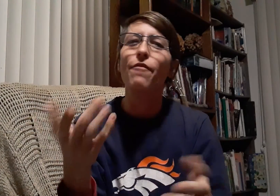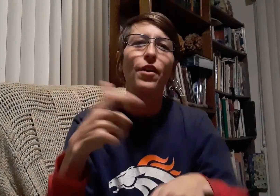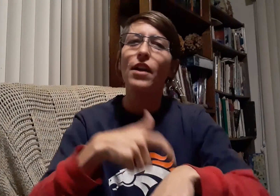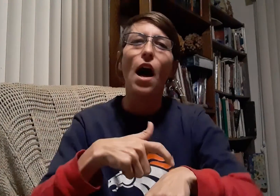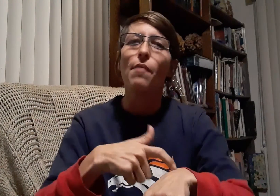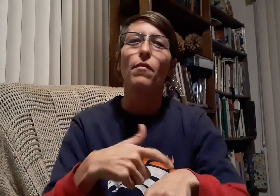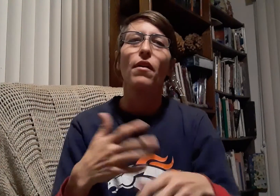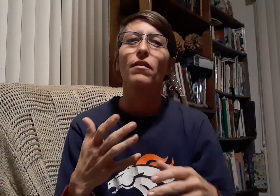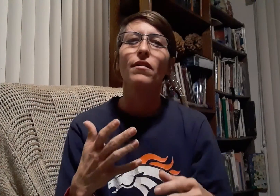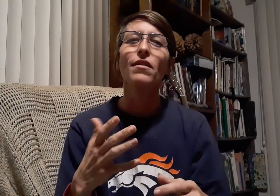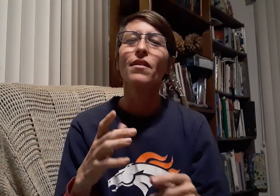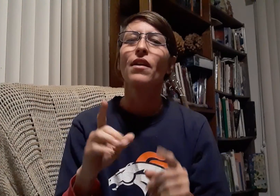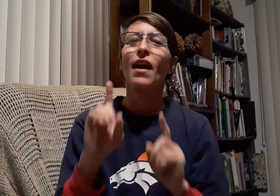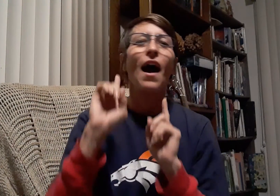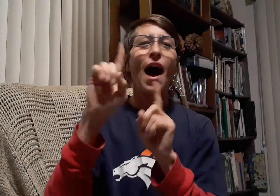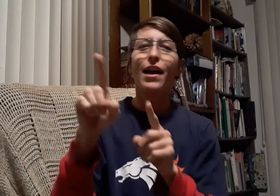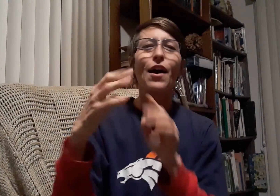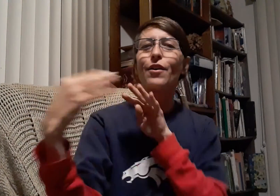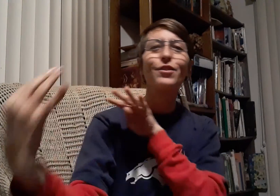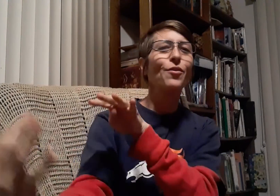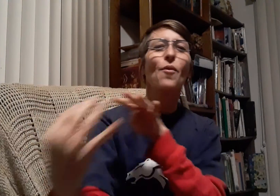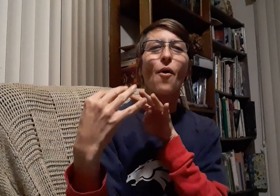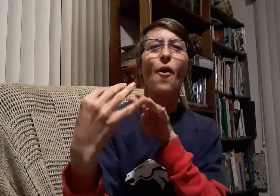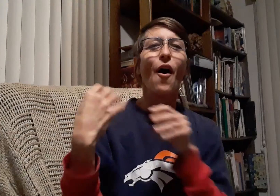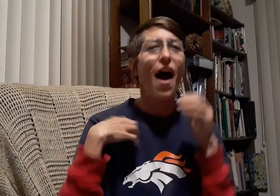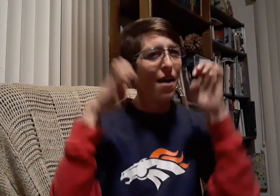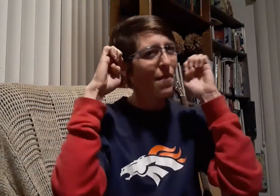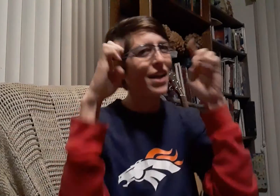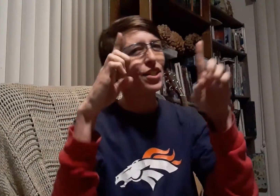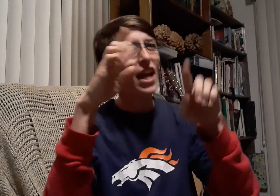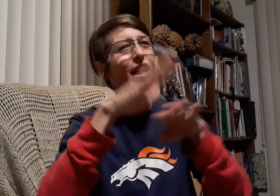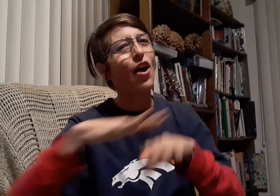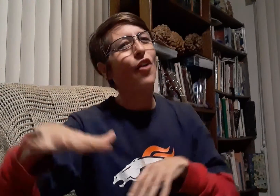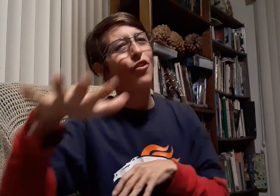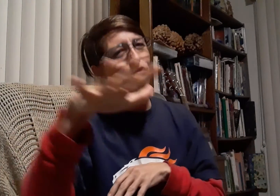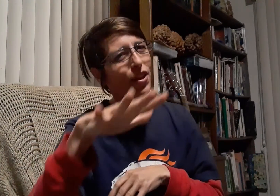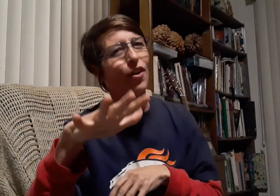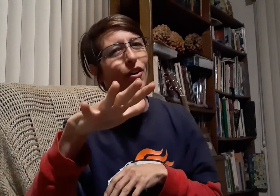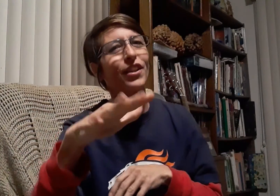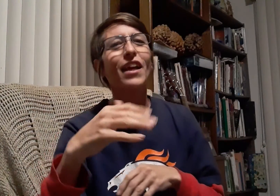Every time I go to a war, I am educating on the field.